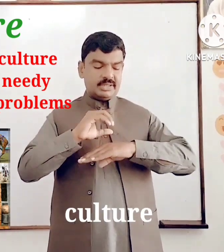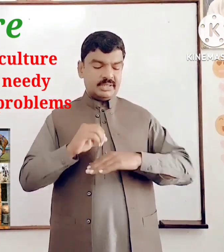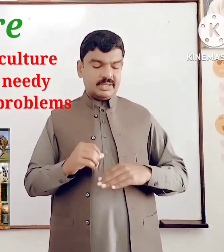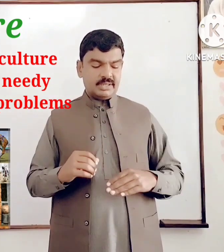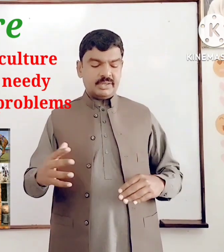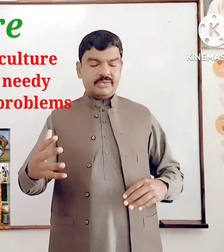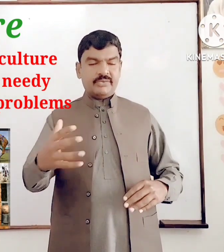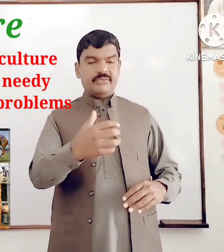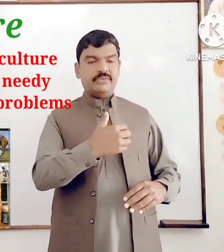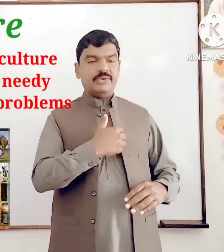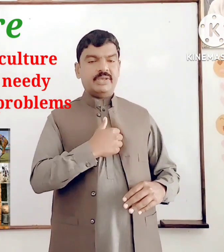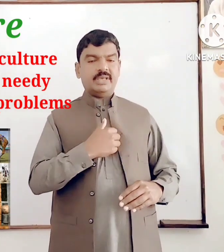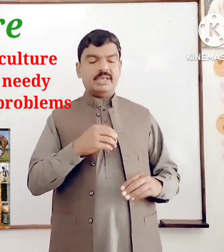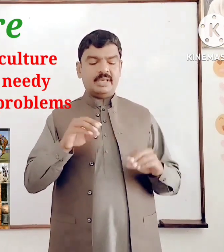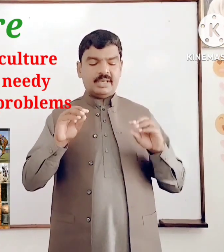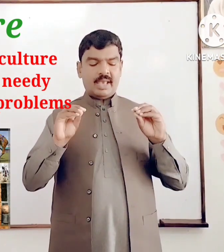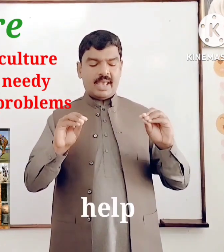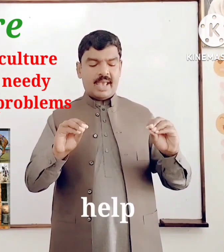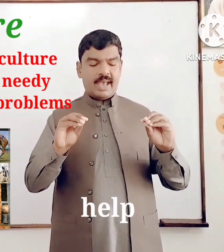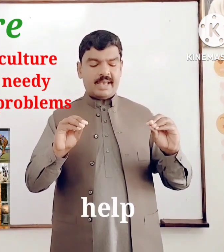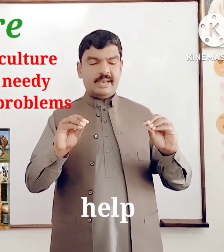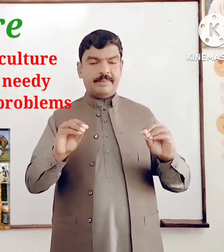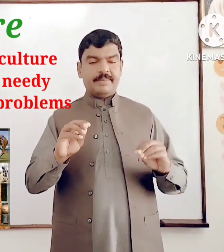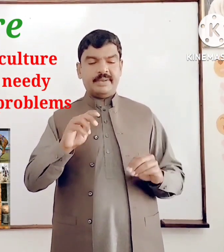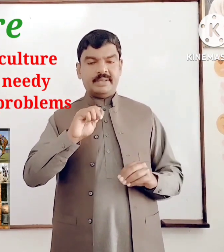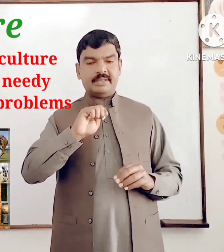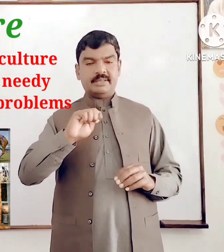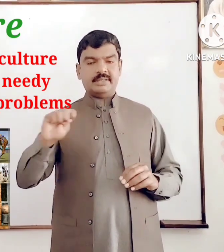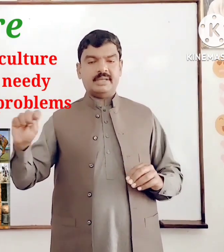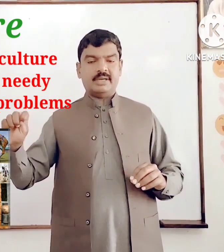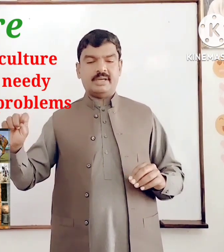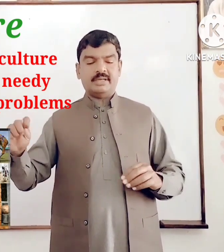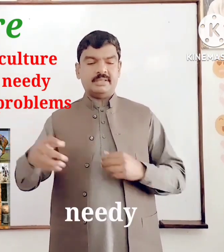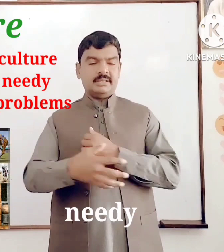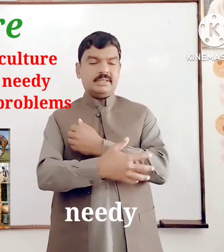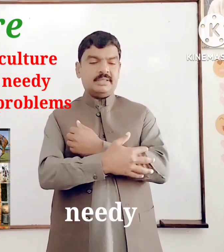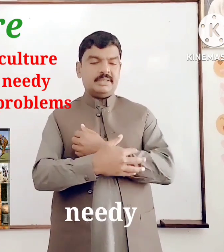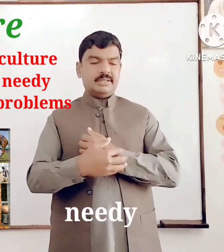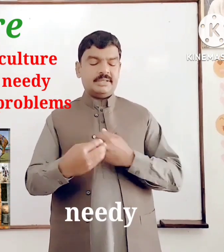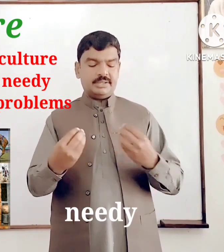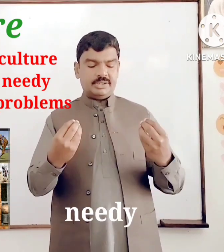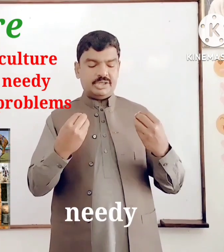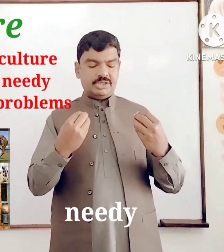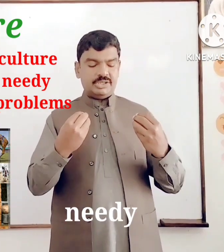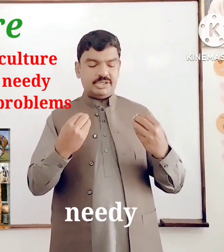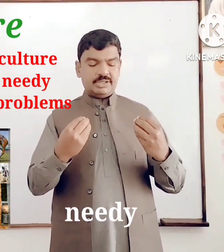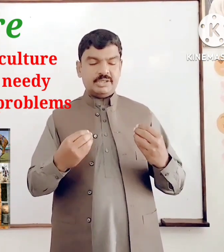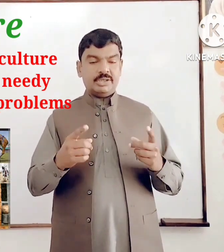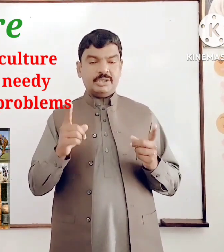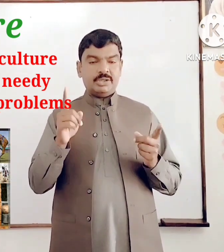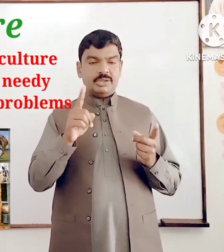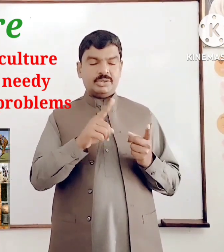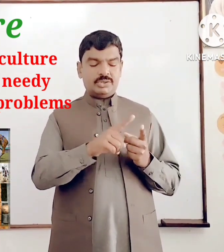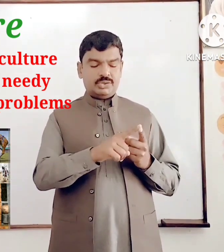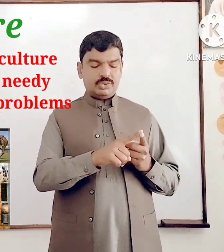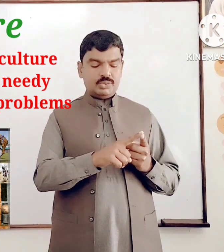culture, we help the needy